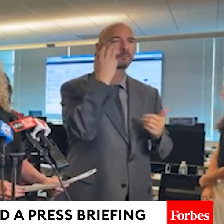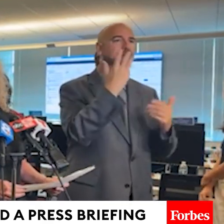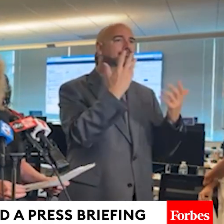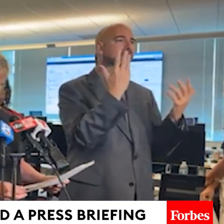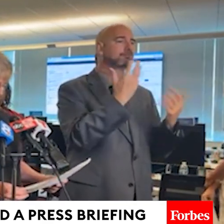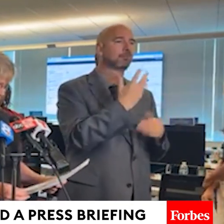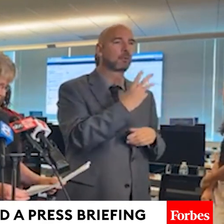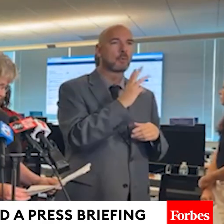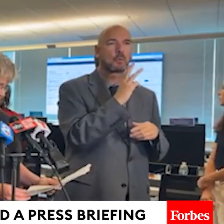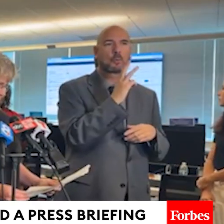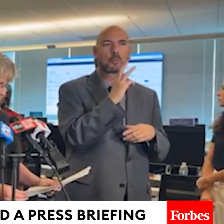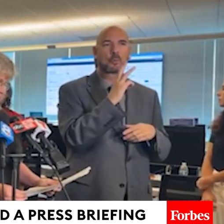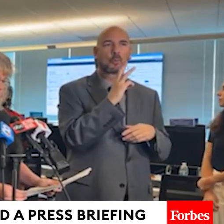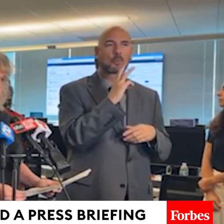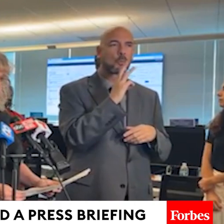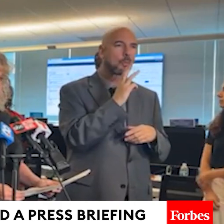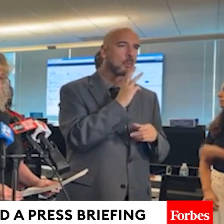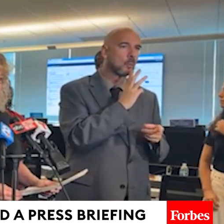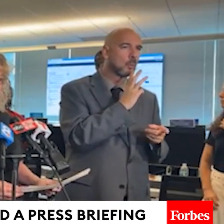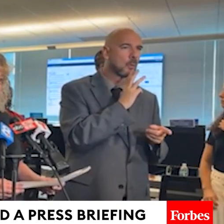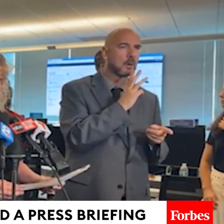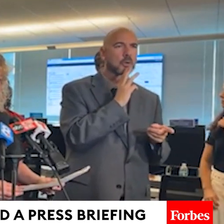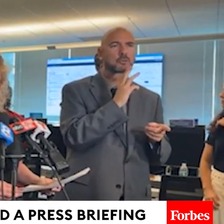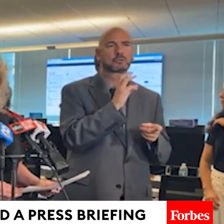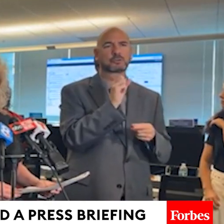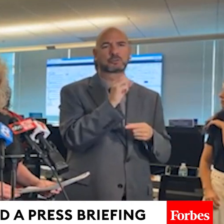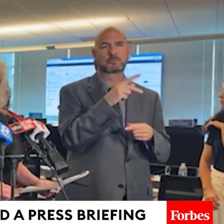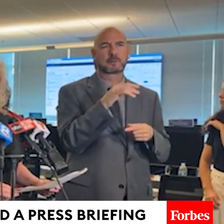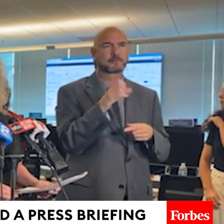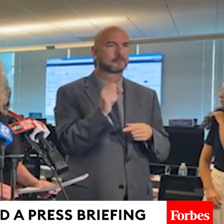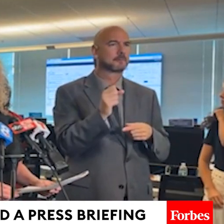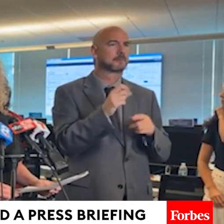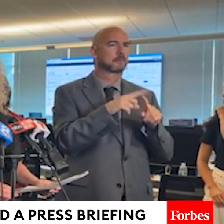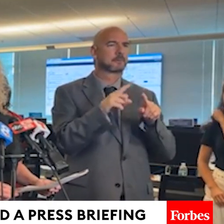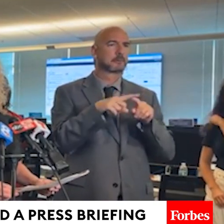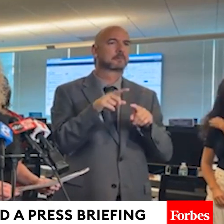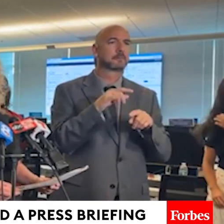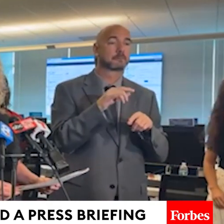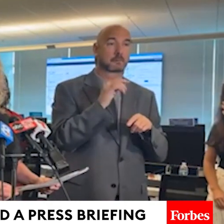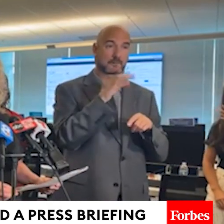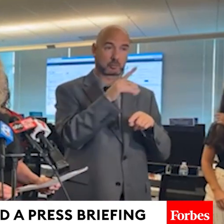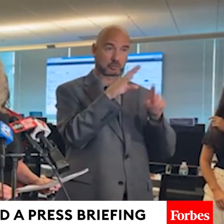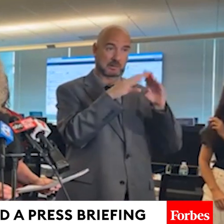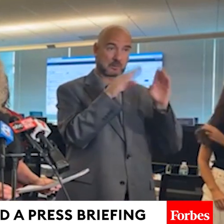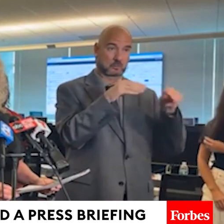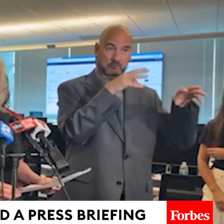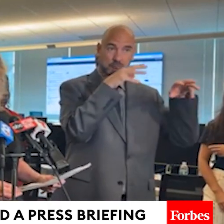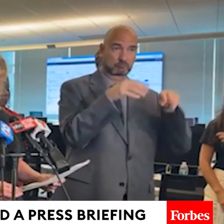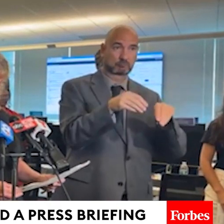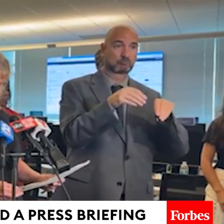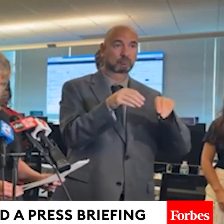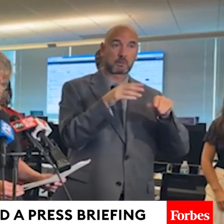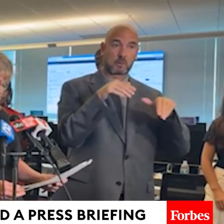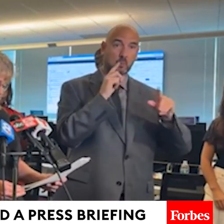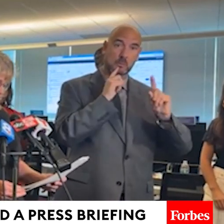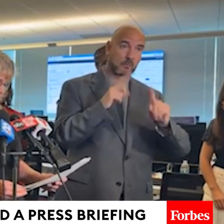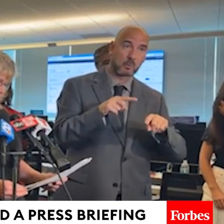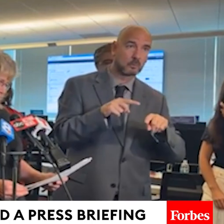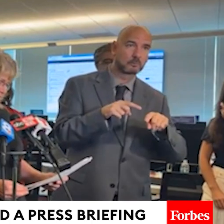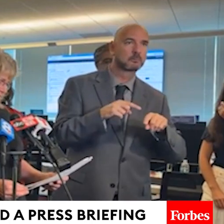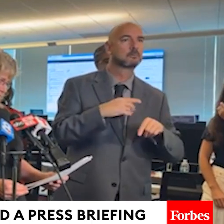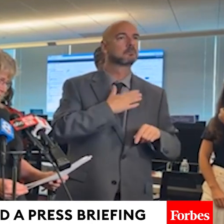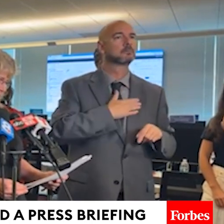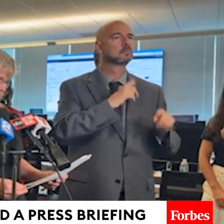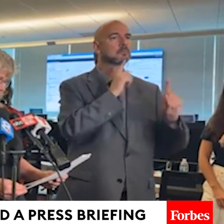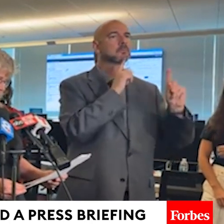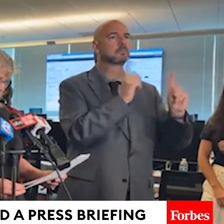and other areas. If you have a power outage and you have not reported it yet, please report it to